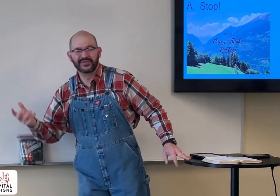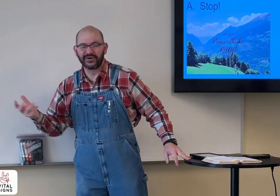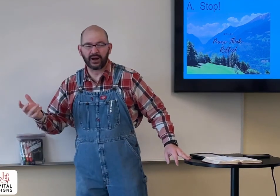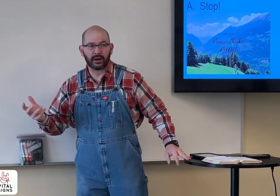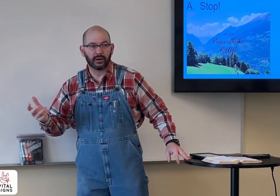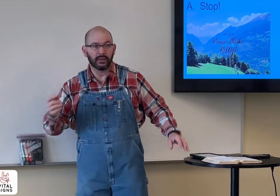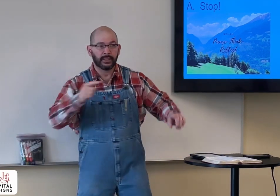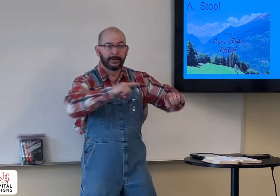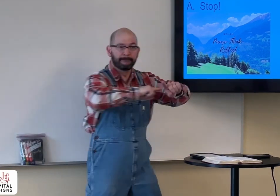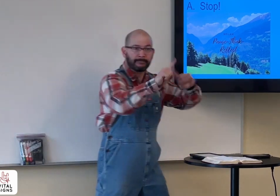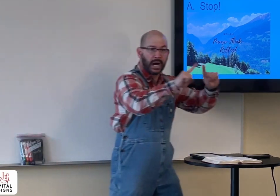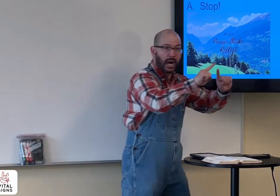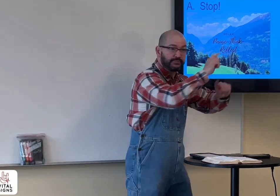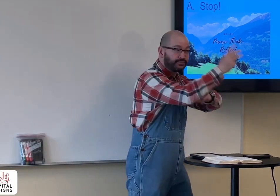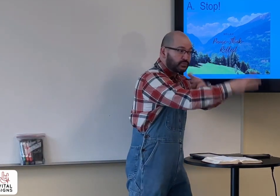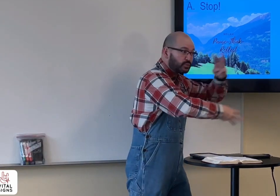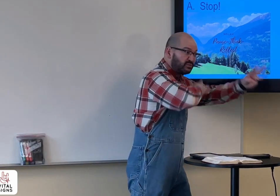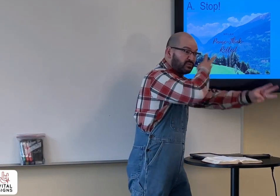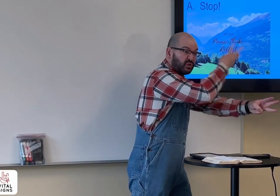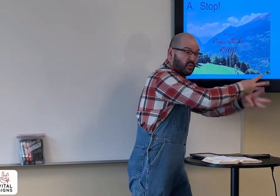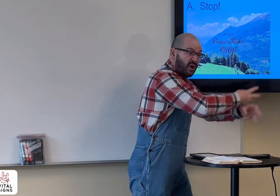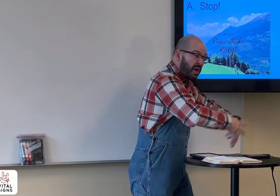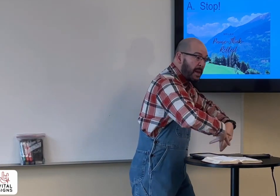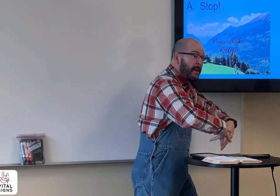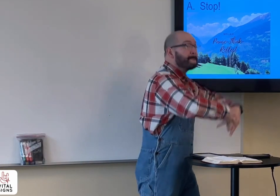beautiful. But the world,